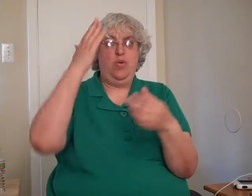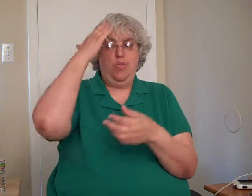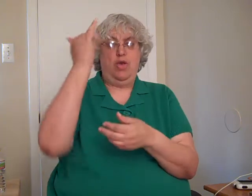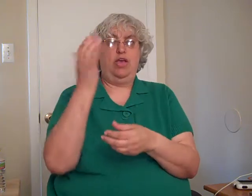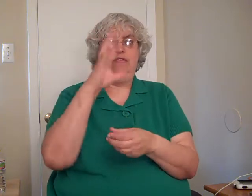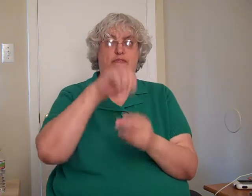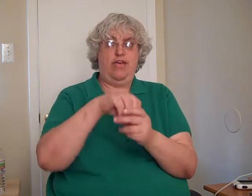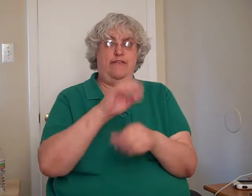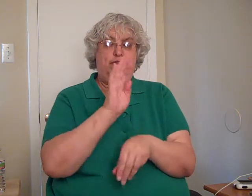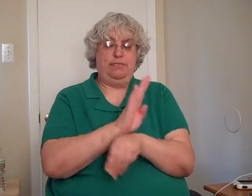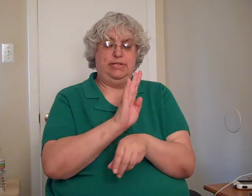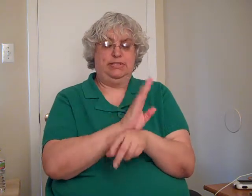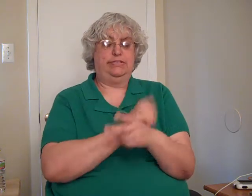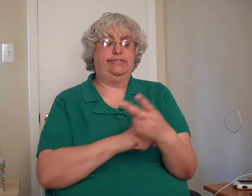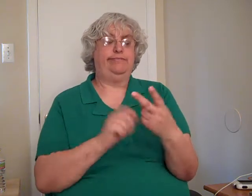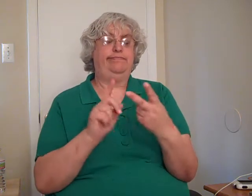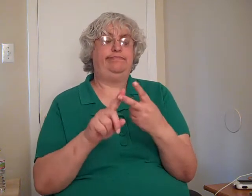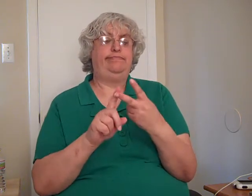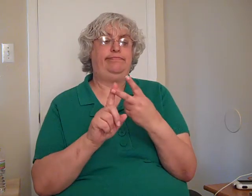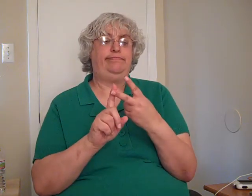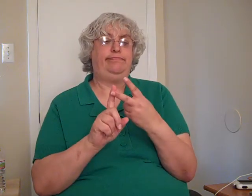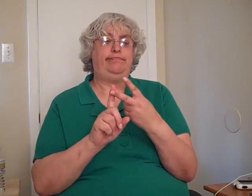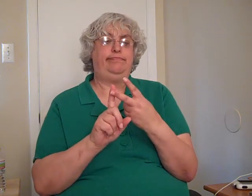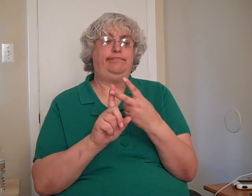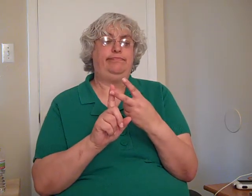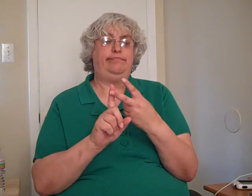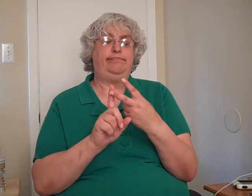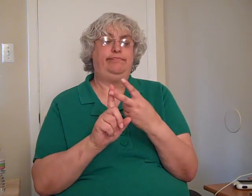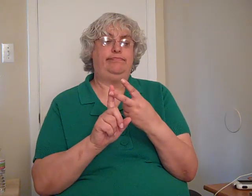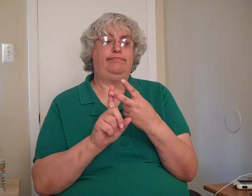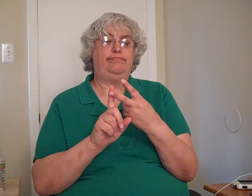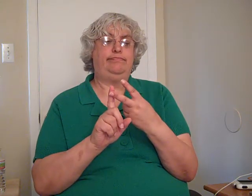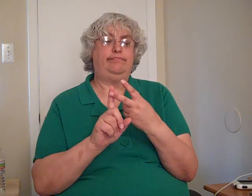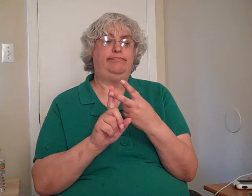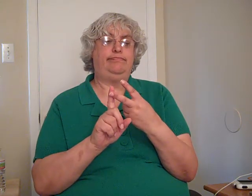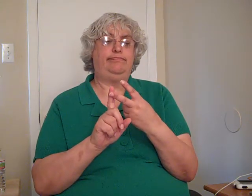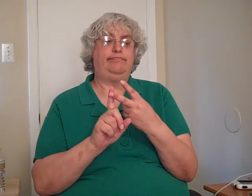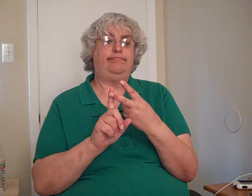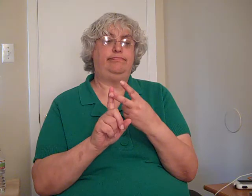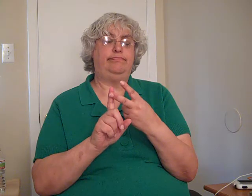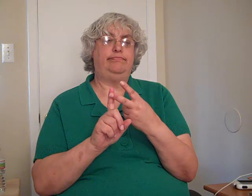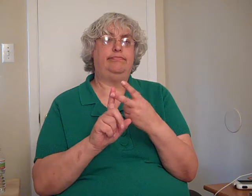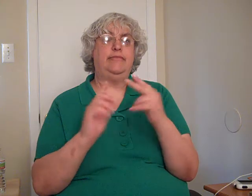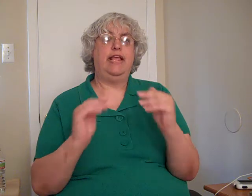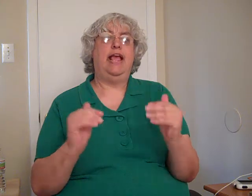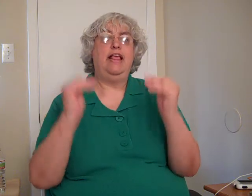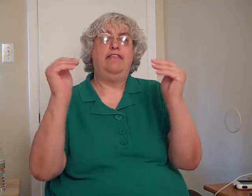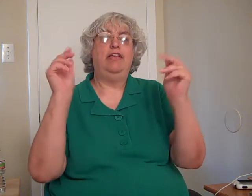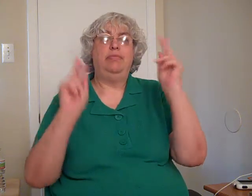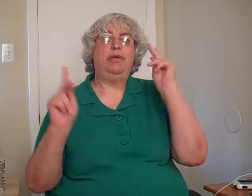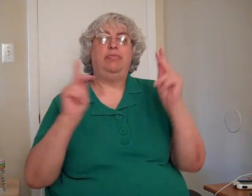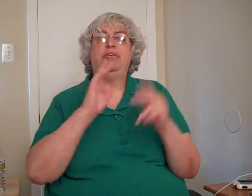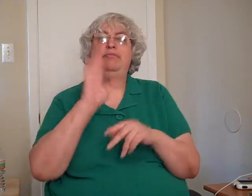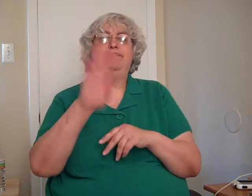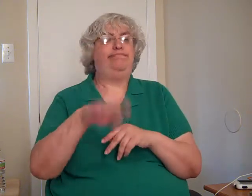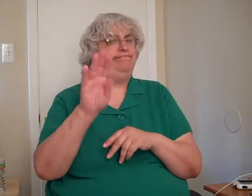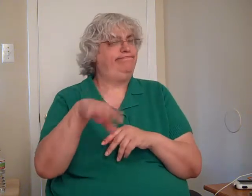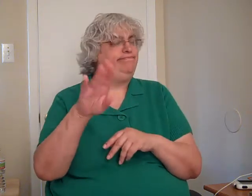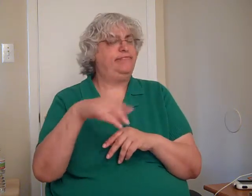the business, and then you want to, again, elevate all those people there. Tell them, hey, I really, really appreciate